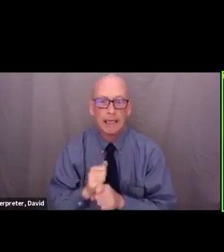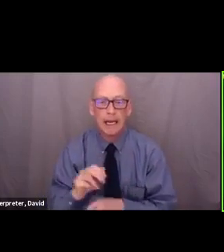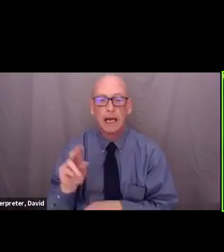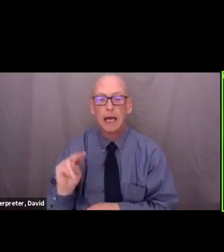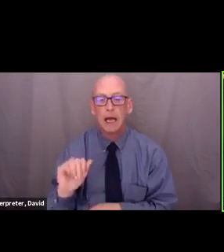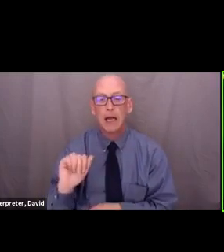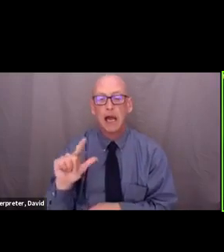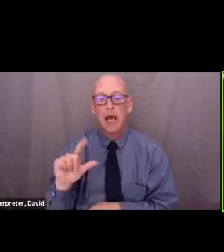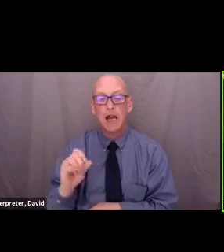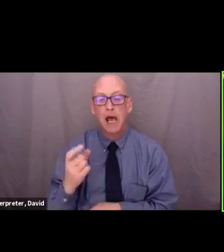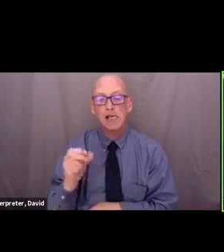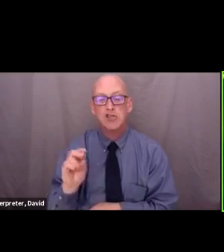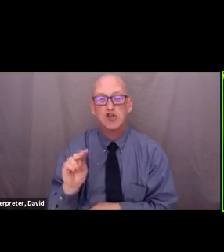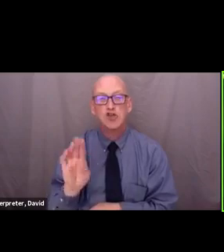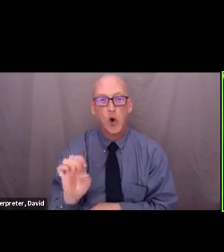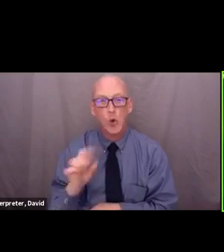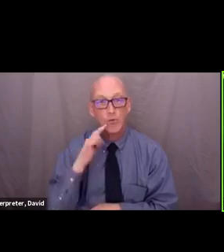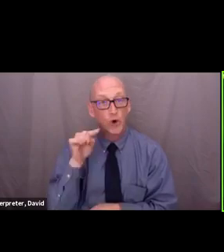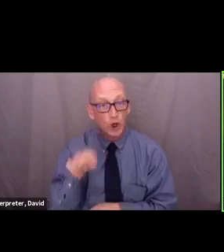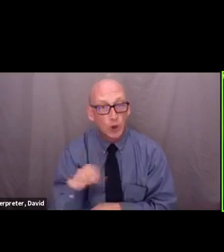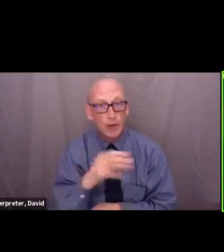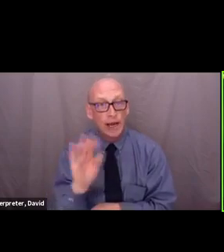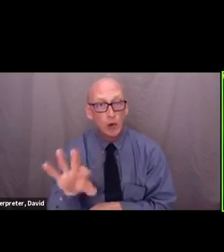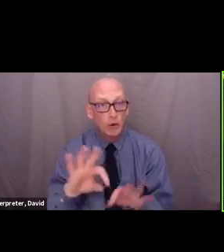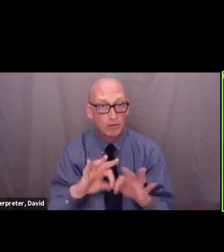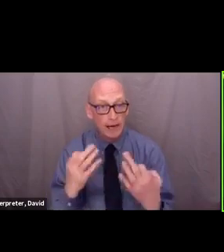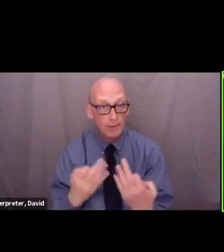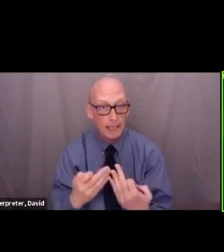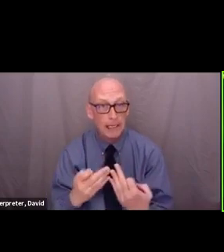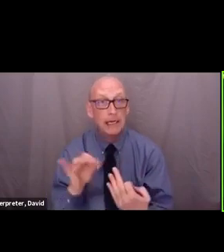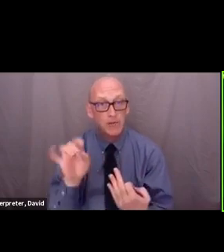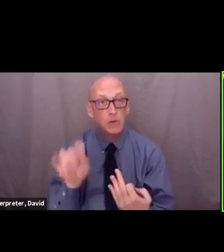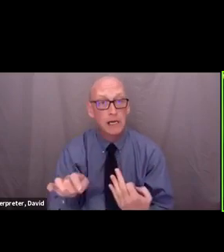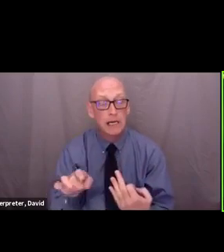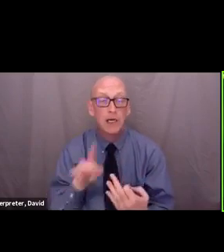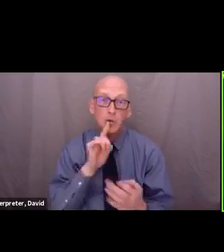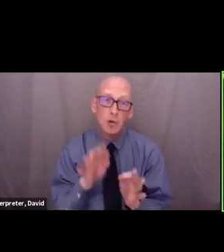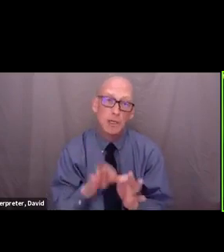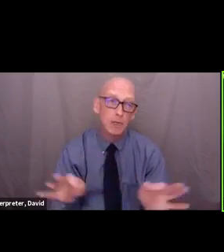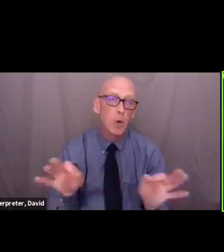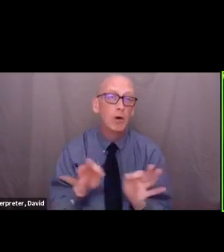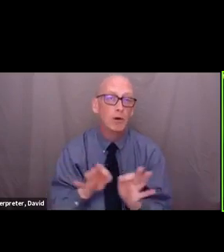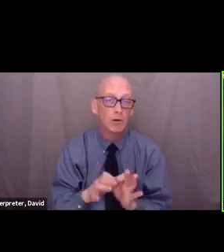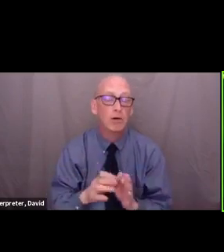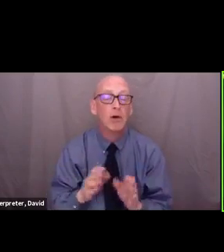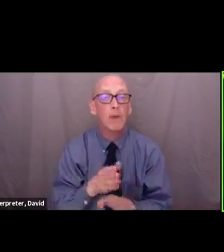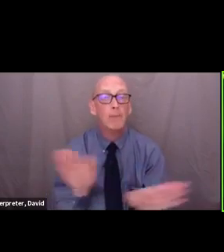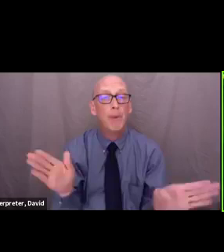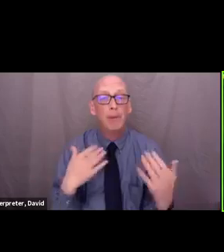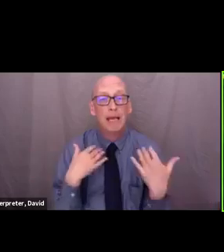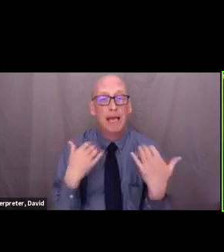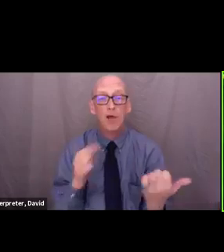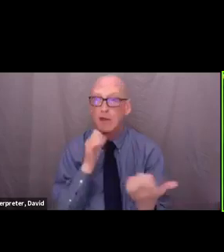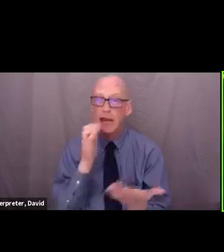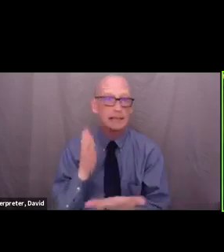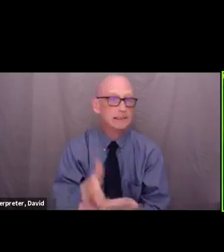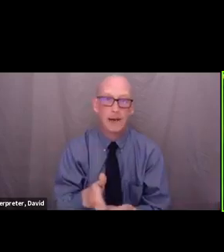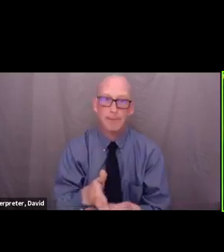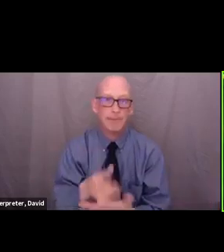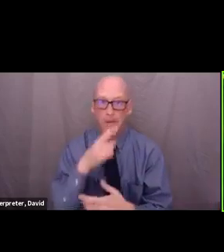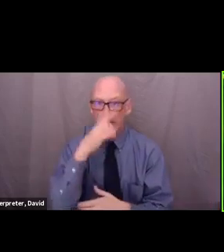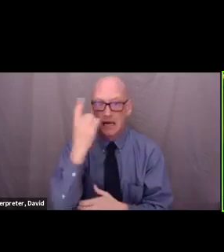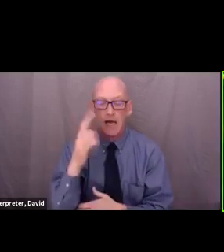that you would need for you and or your family members. It is important. Public health has not stopped just